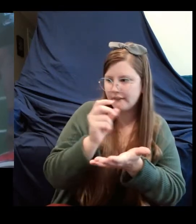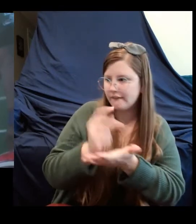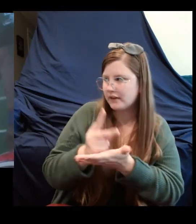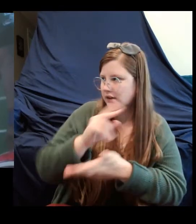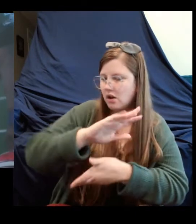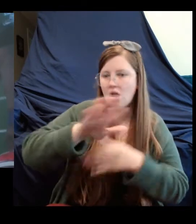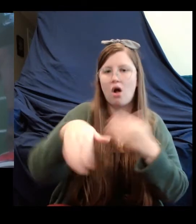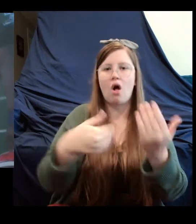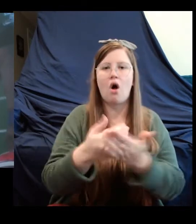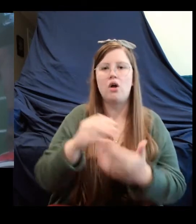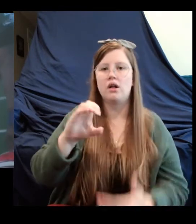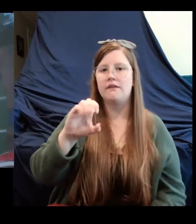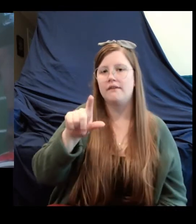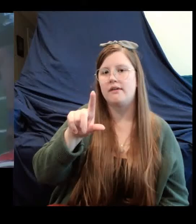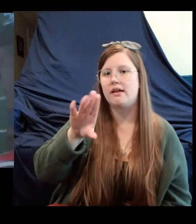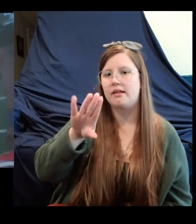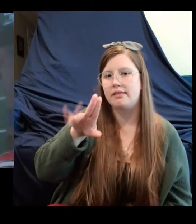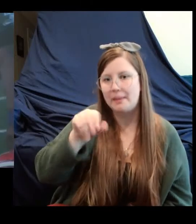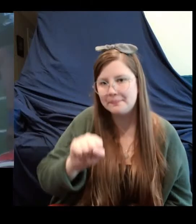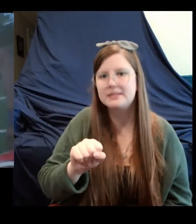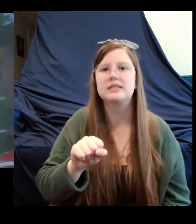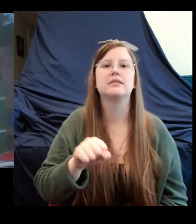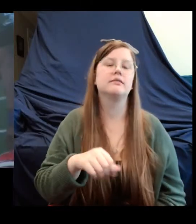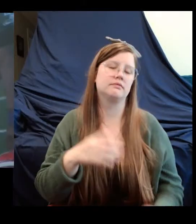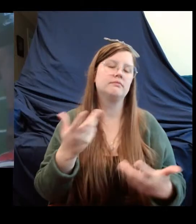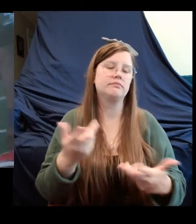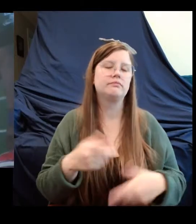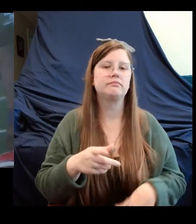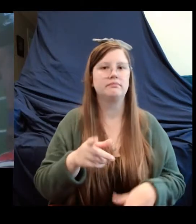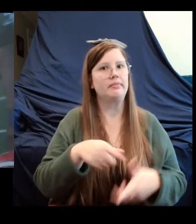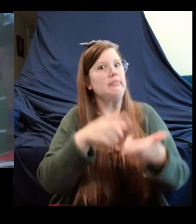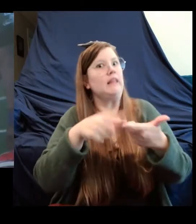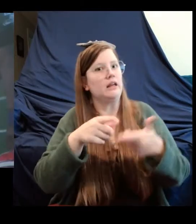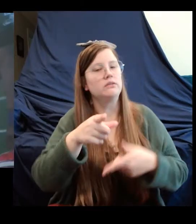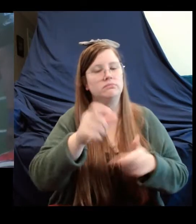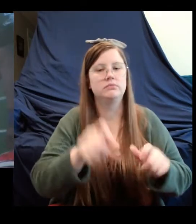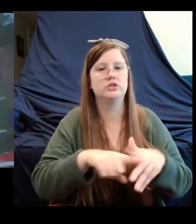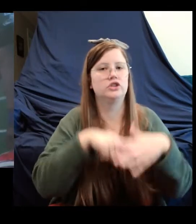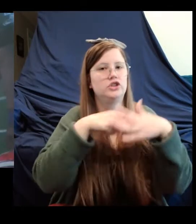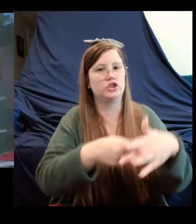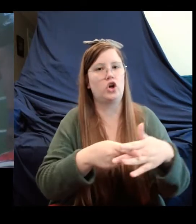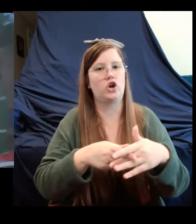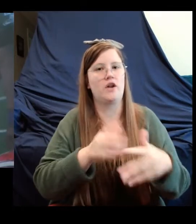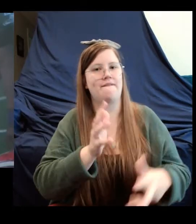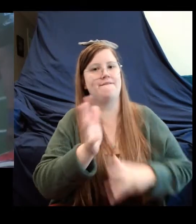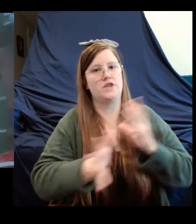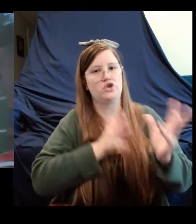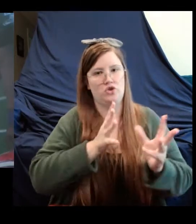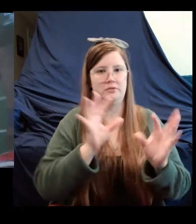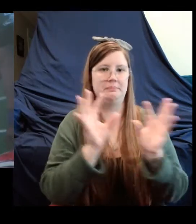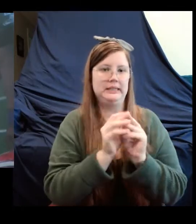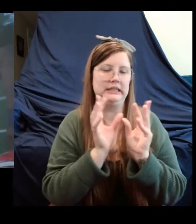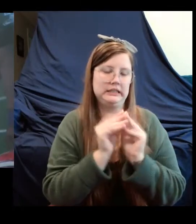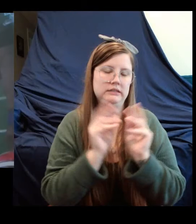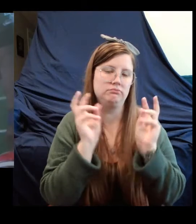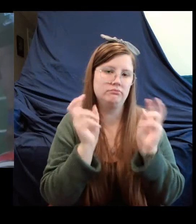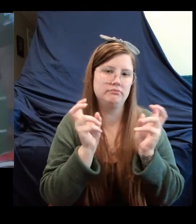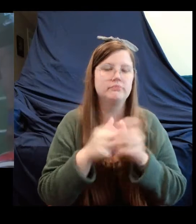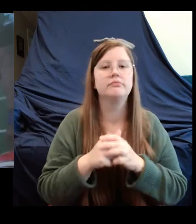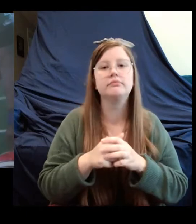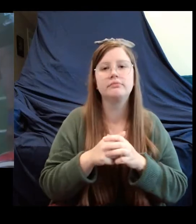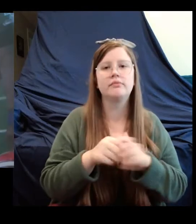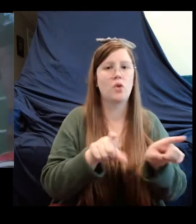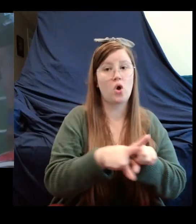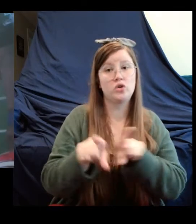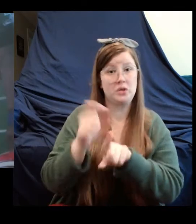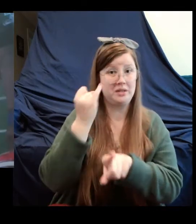and okay them. So clubs can start meeting for real, for lack of a better term, and also start